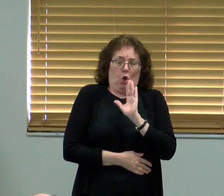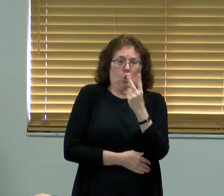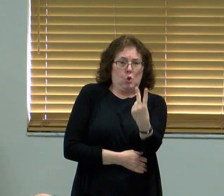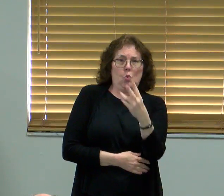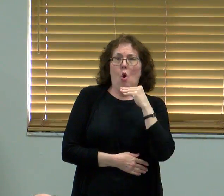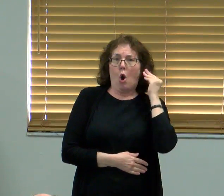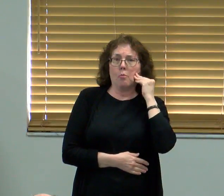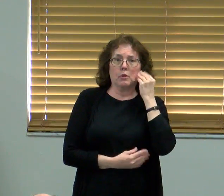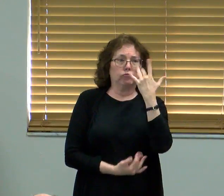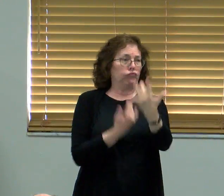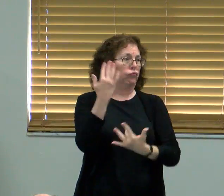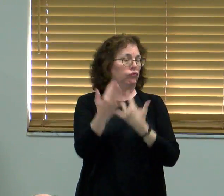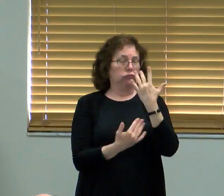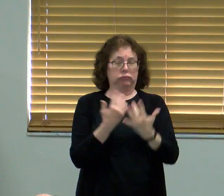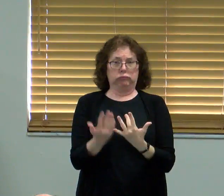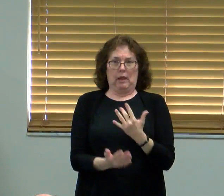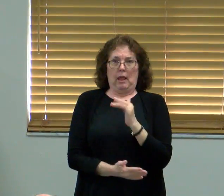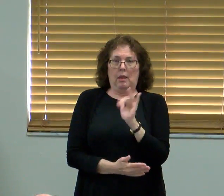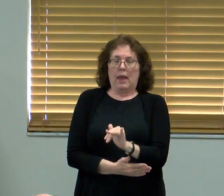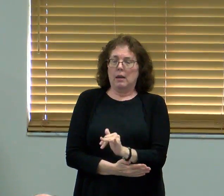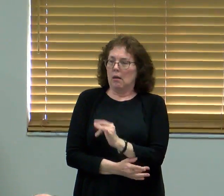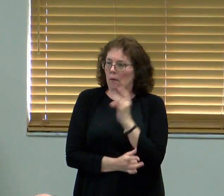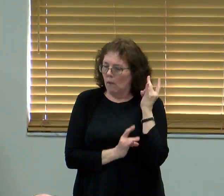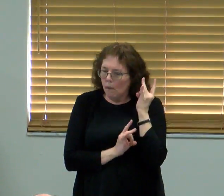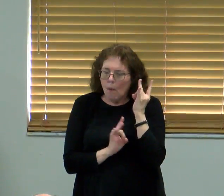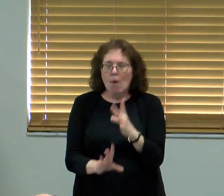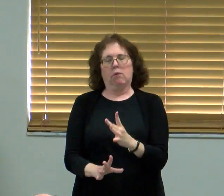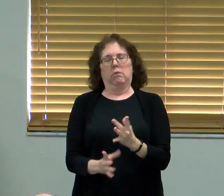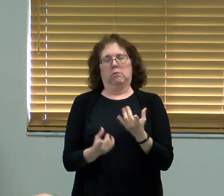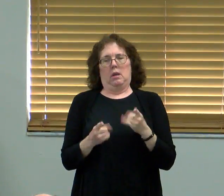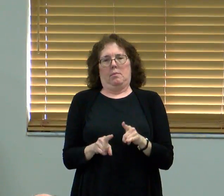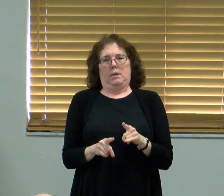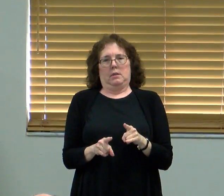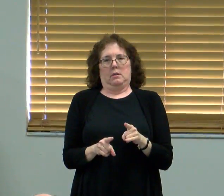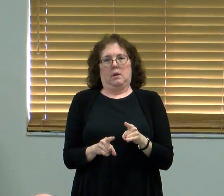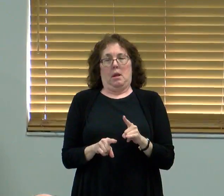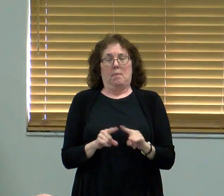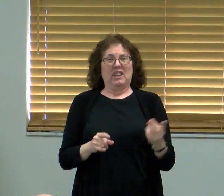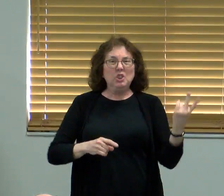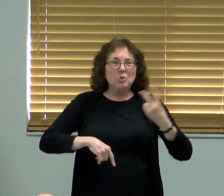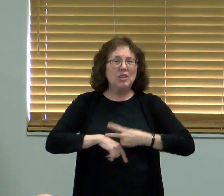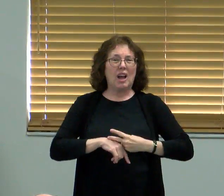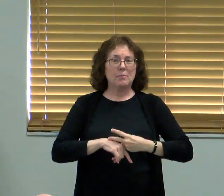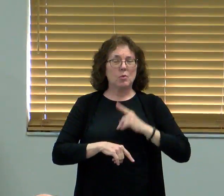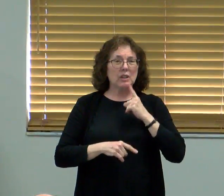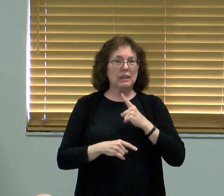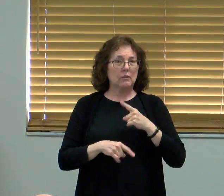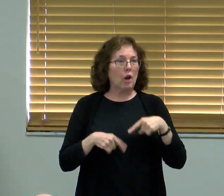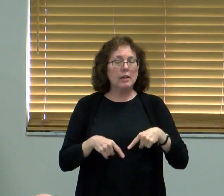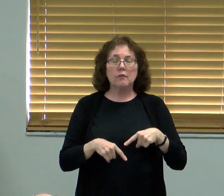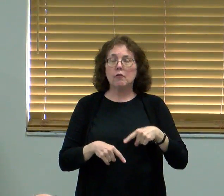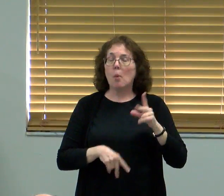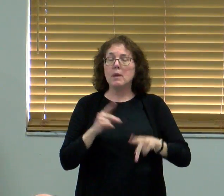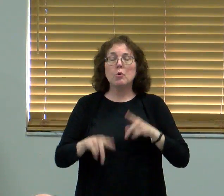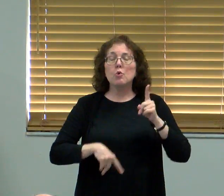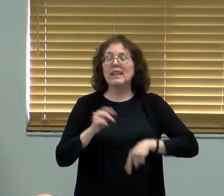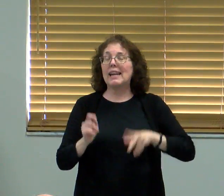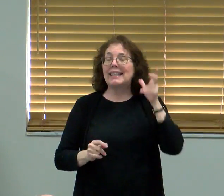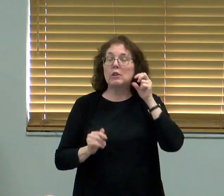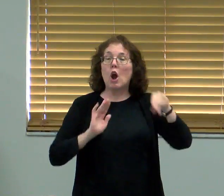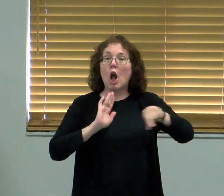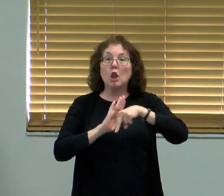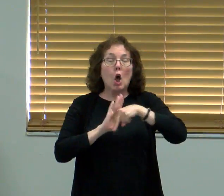lifetime. Having a home catch fire is a significant event for anyone, but it can be extremely frightening for those who cannot hear